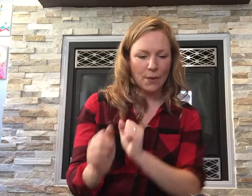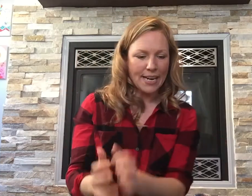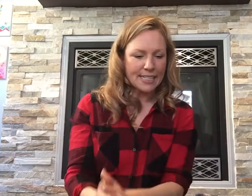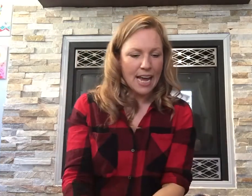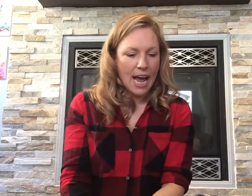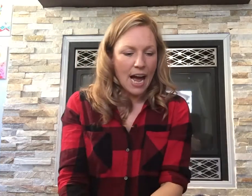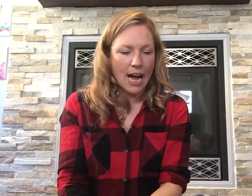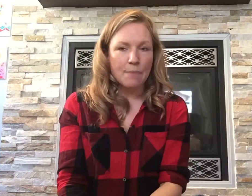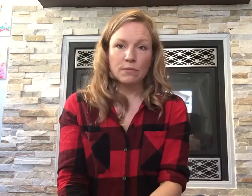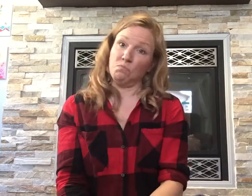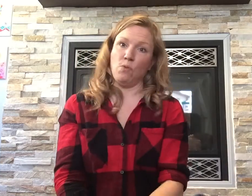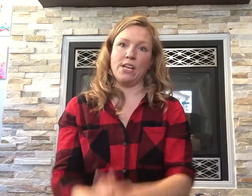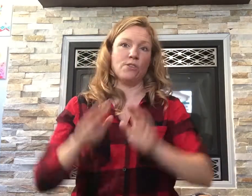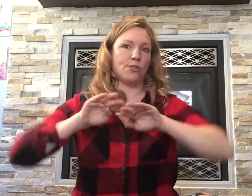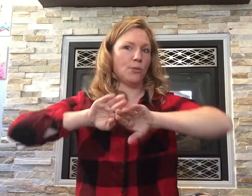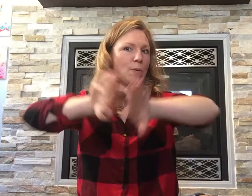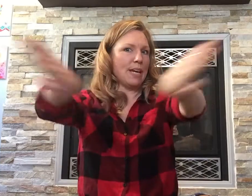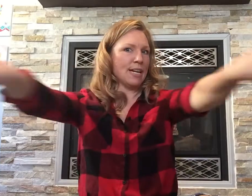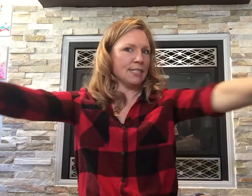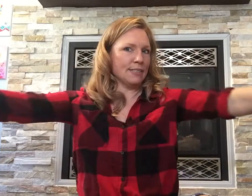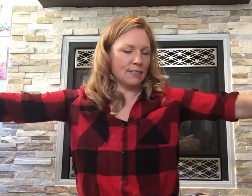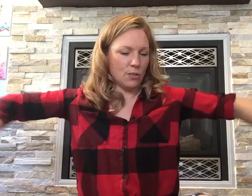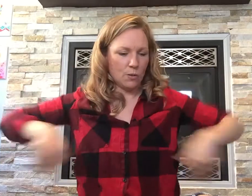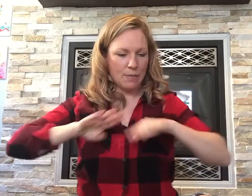right. When you're swimming.